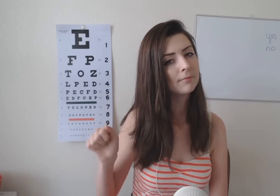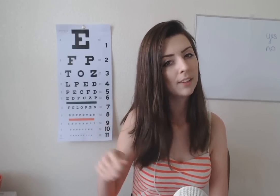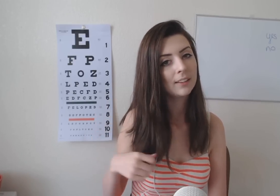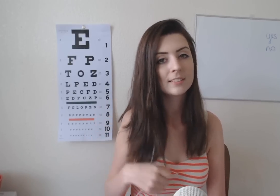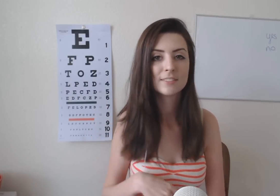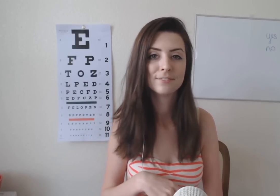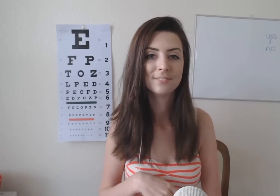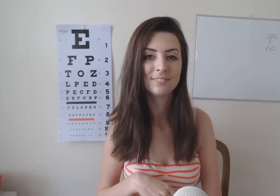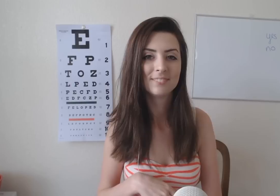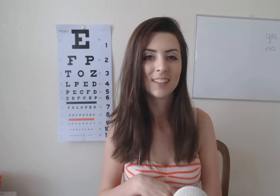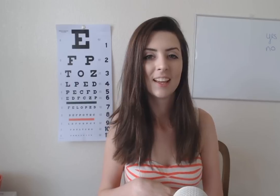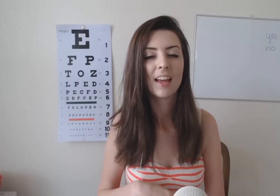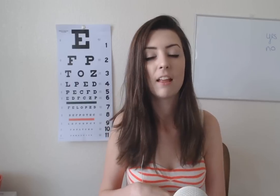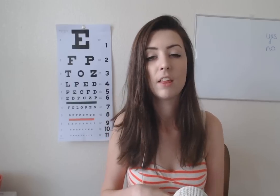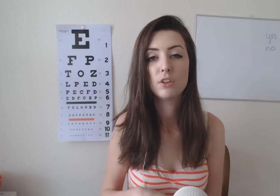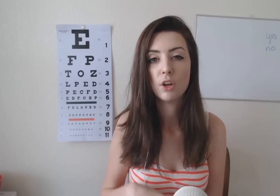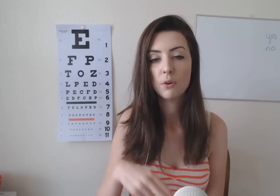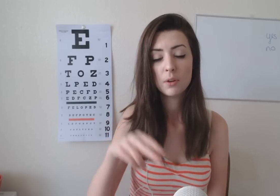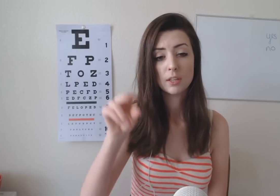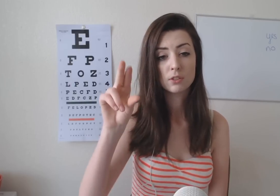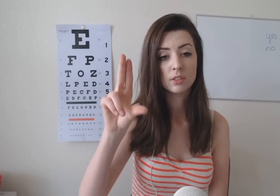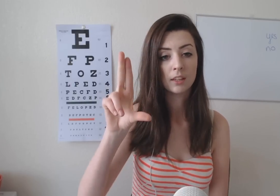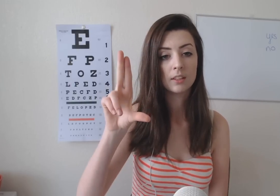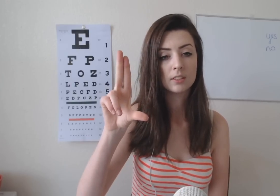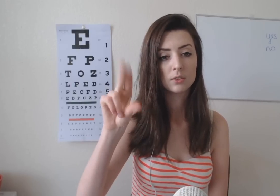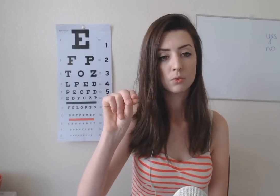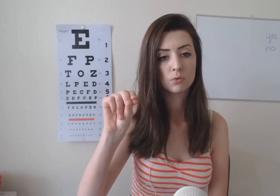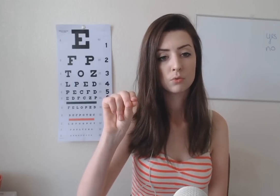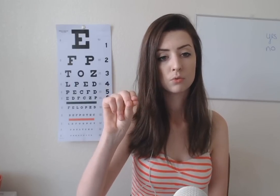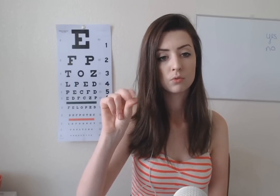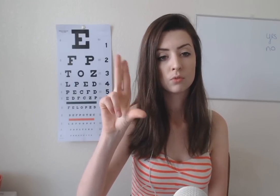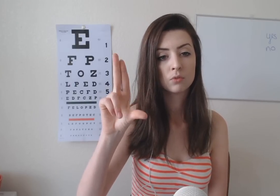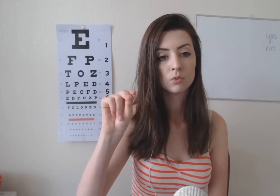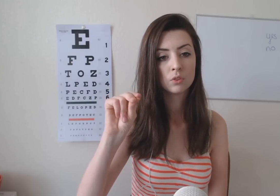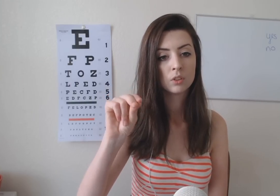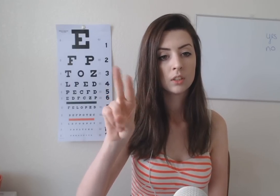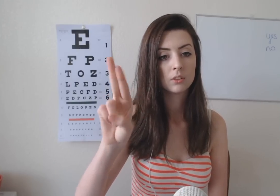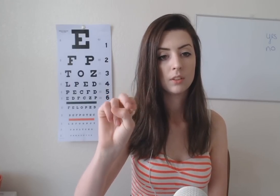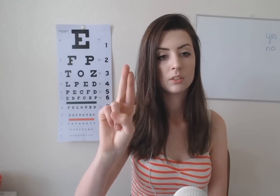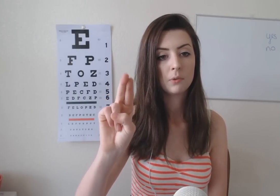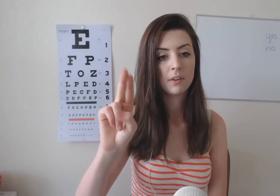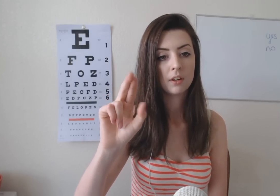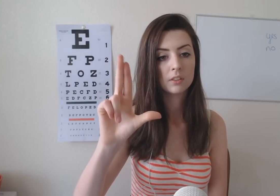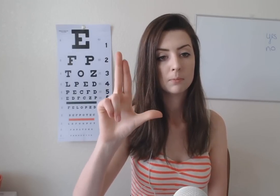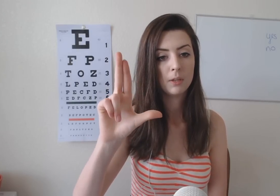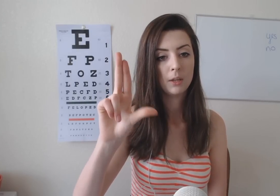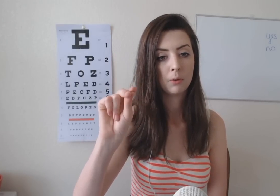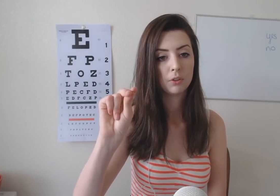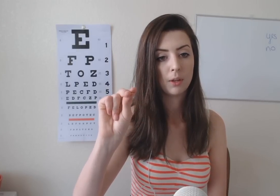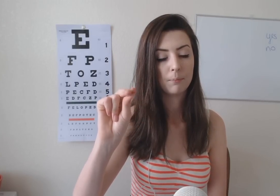yes. And then no is just like this. So these two fingers meeting with your thumb.